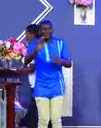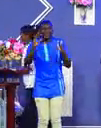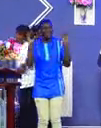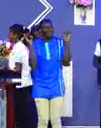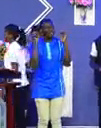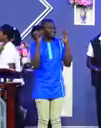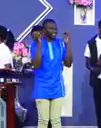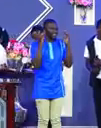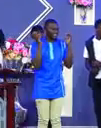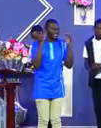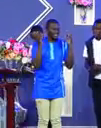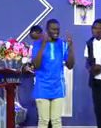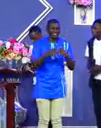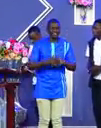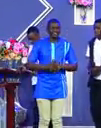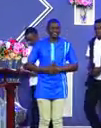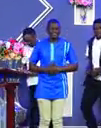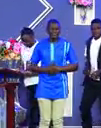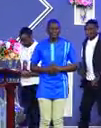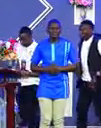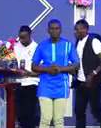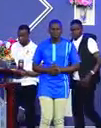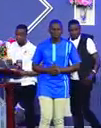heal your